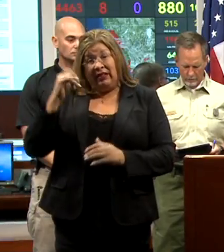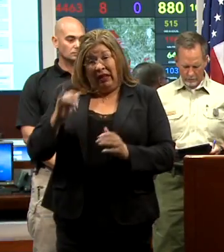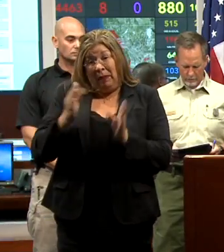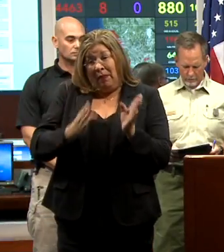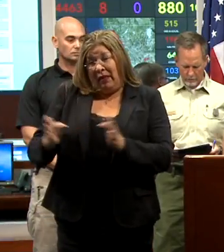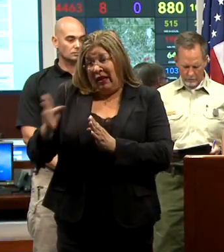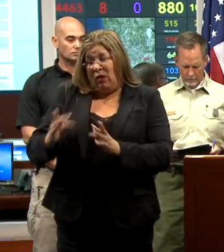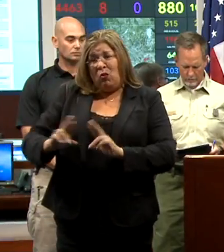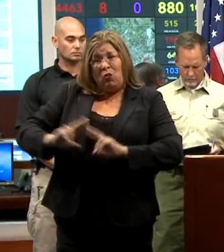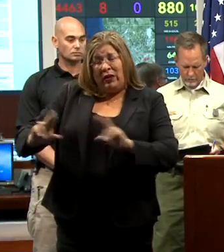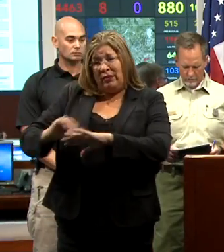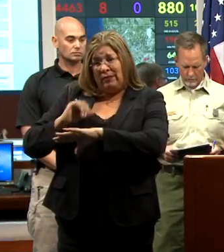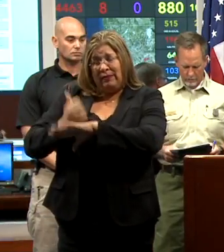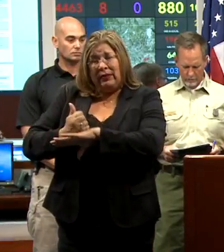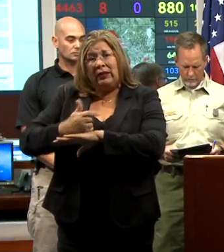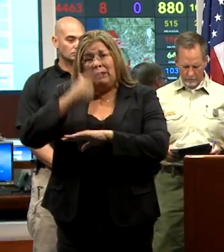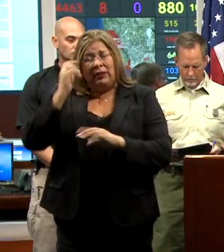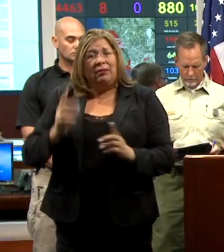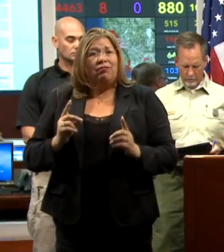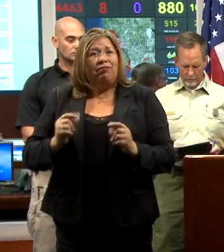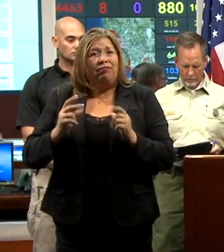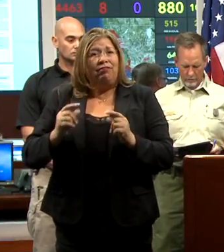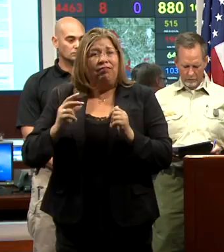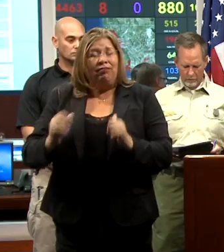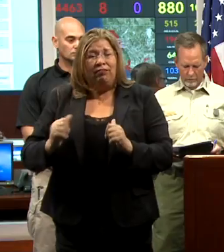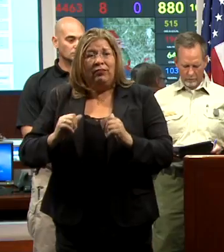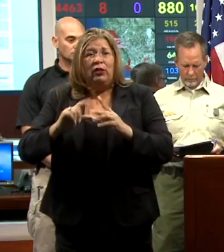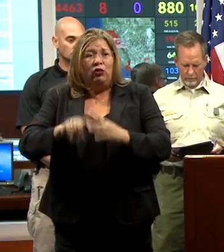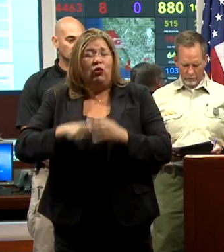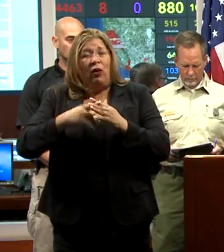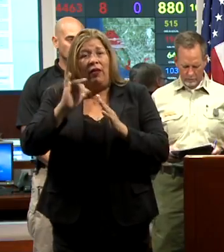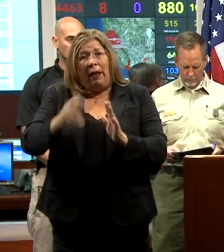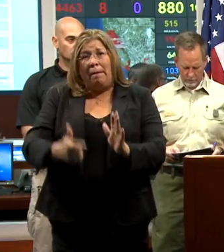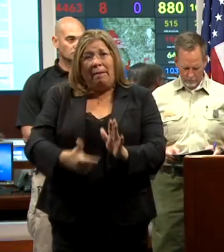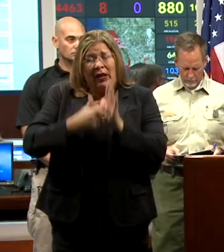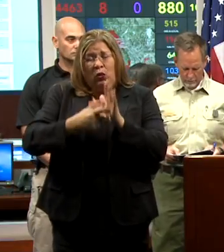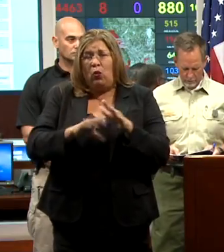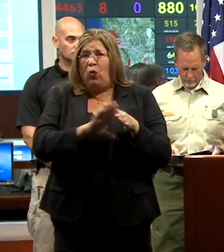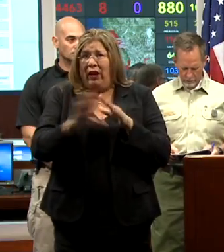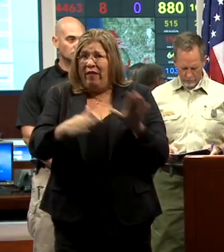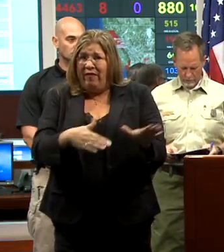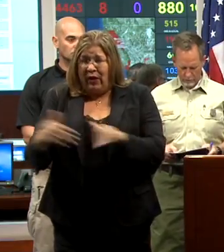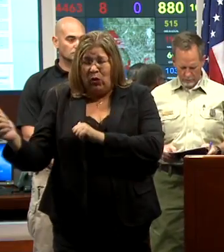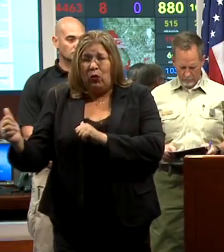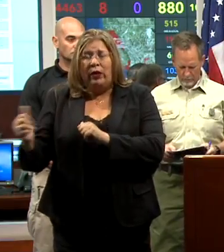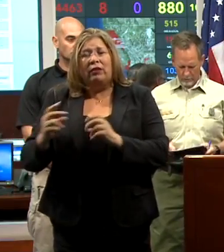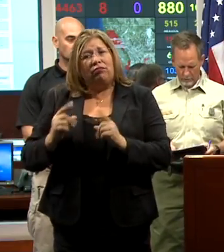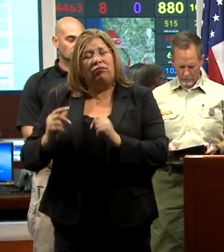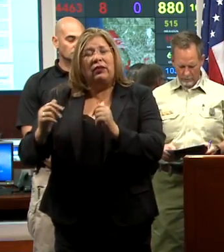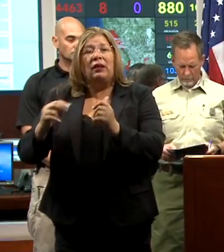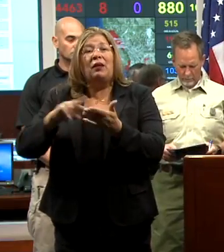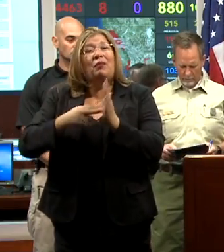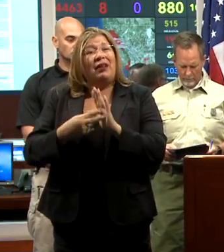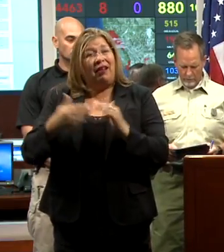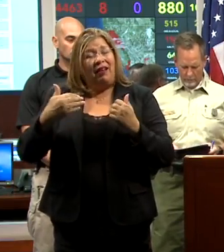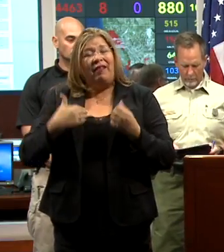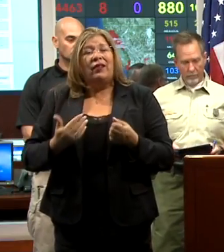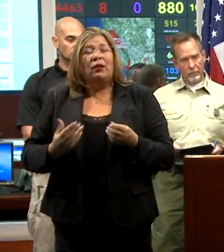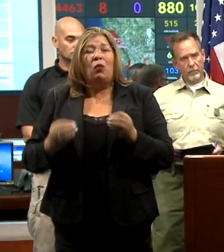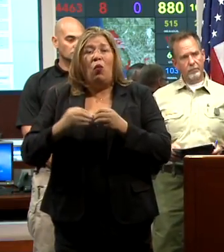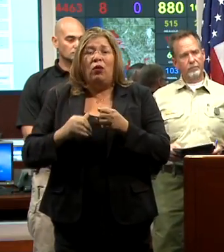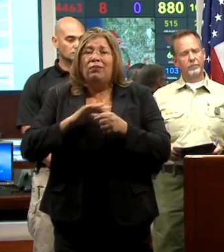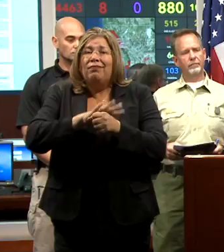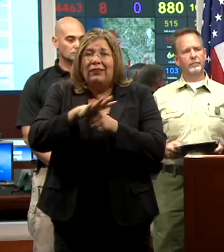and because of the timely activation of the additional mandatory evacuation orders, it provided ample time